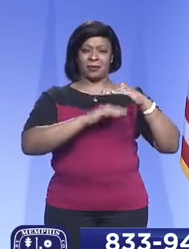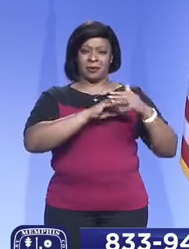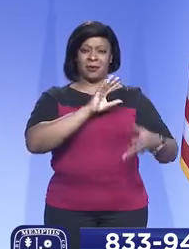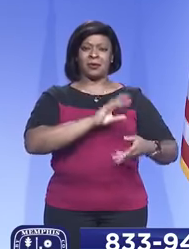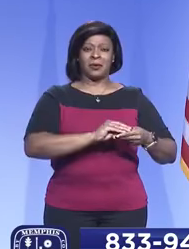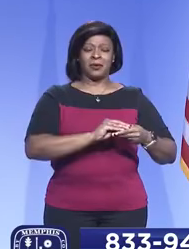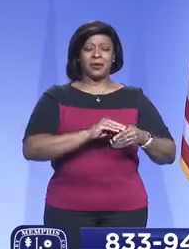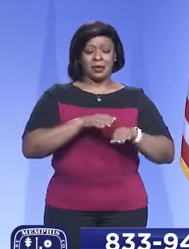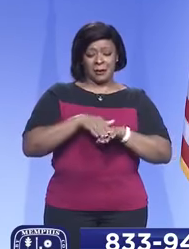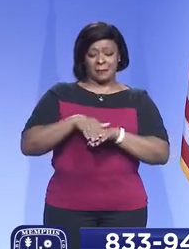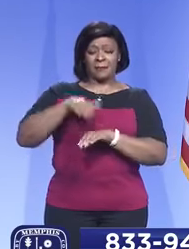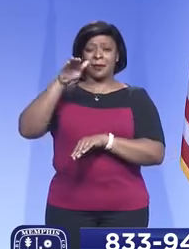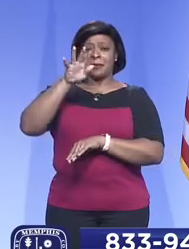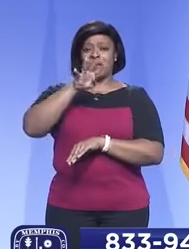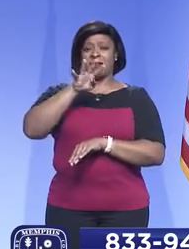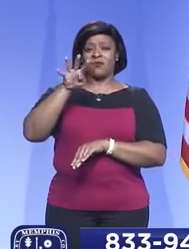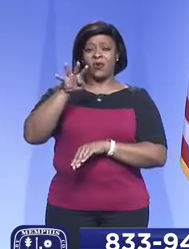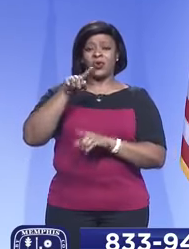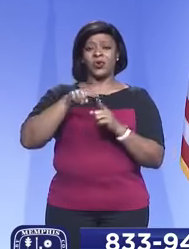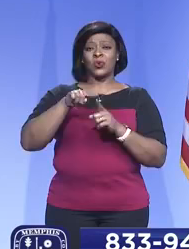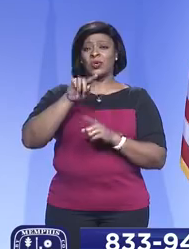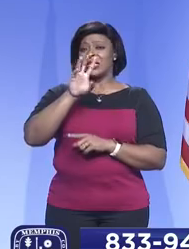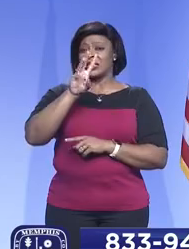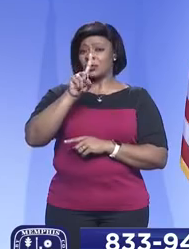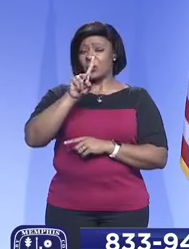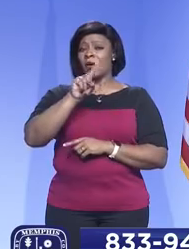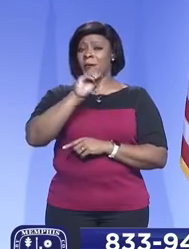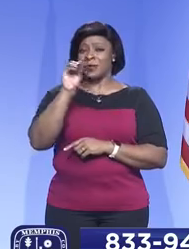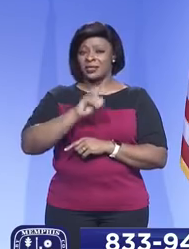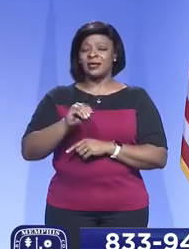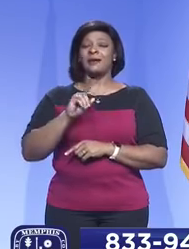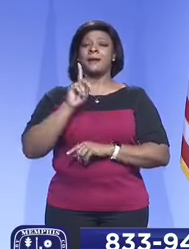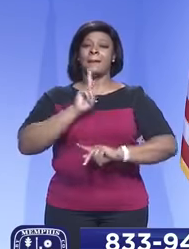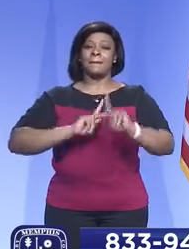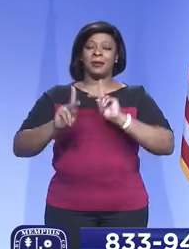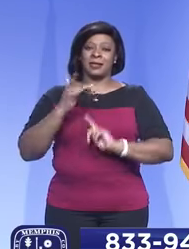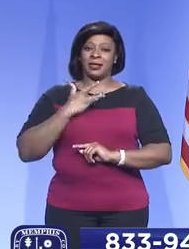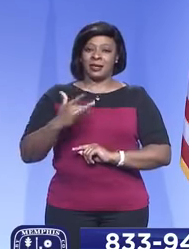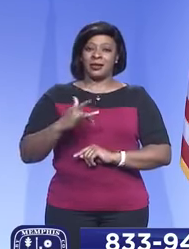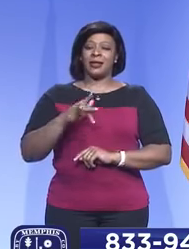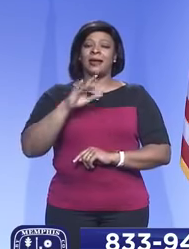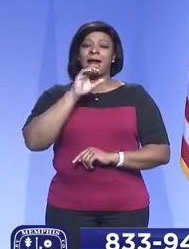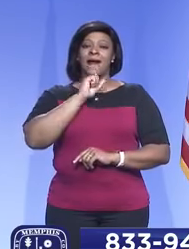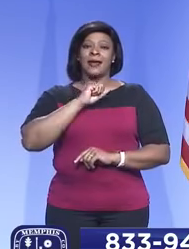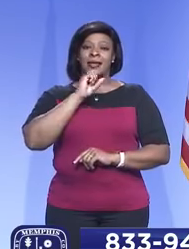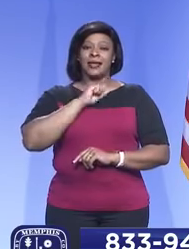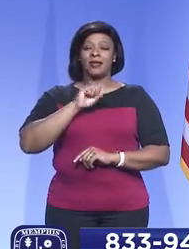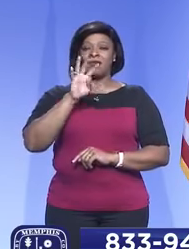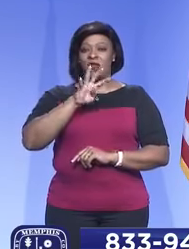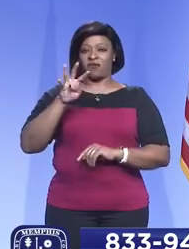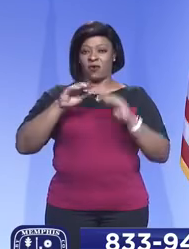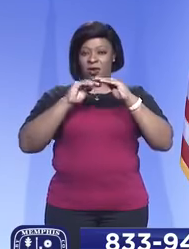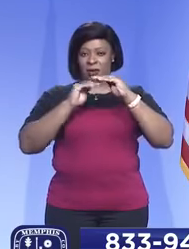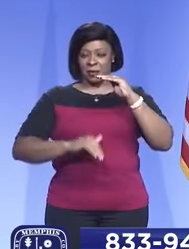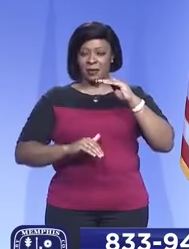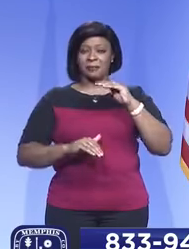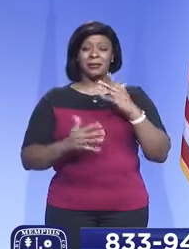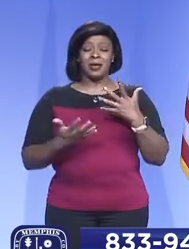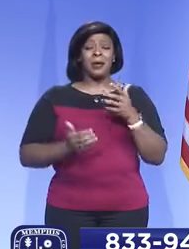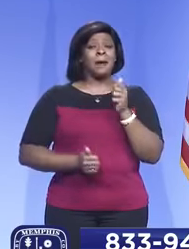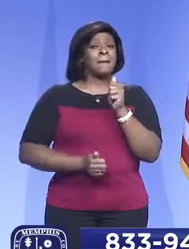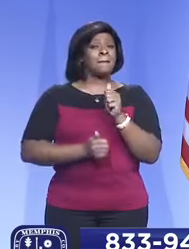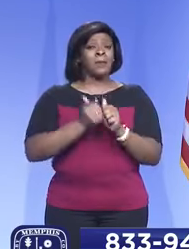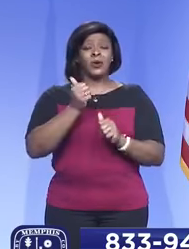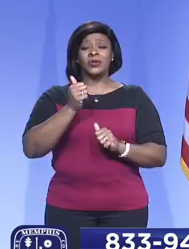if we go up to age 44, 61% of our cases are in people younger than age 44. So much